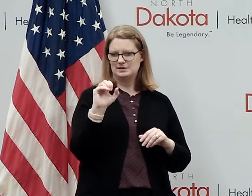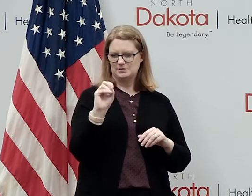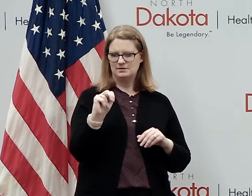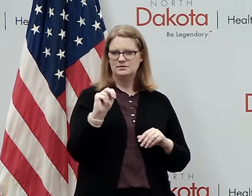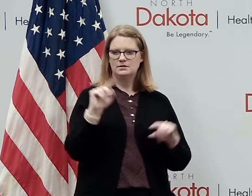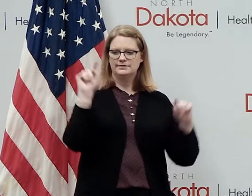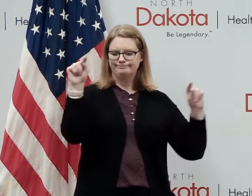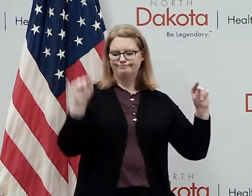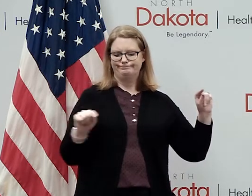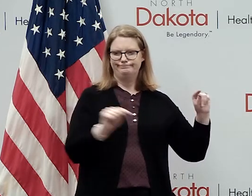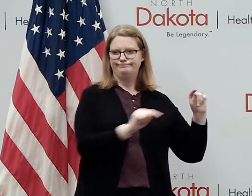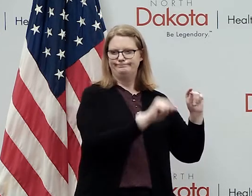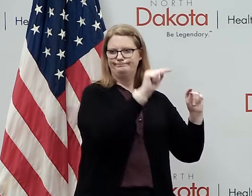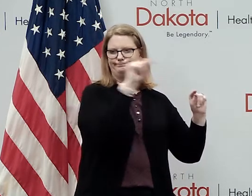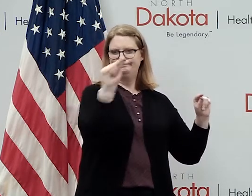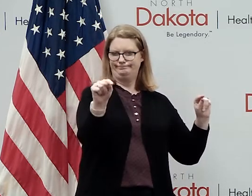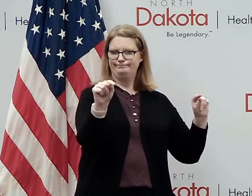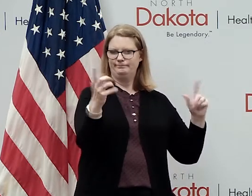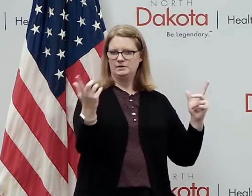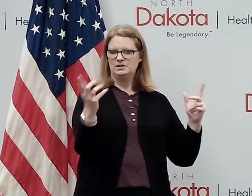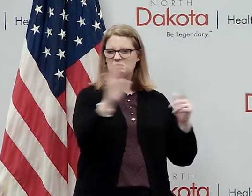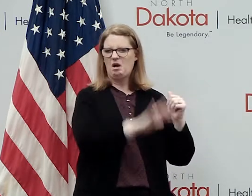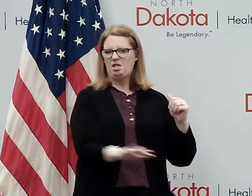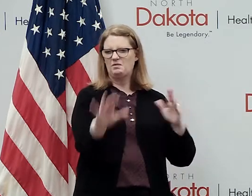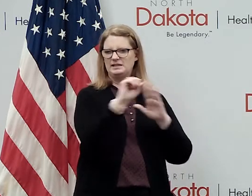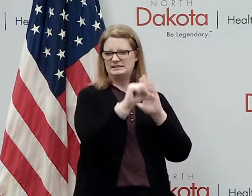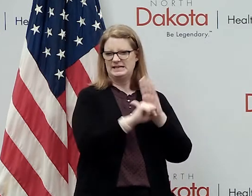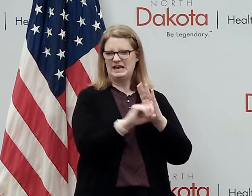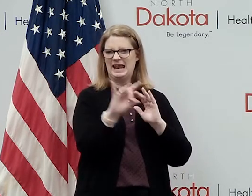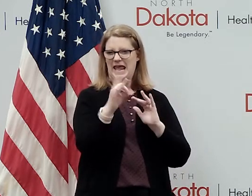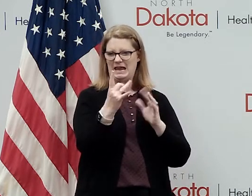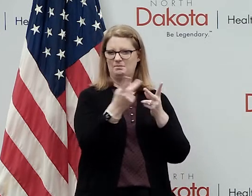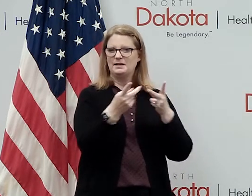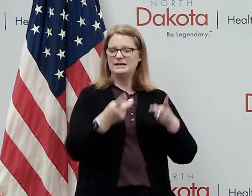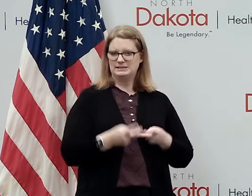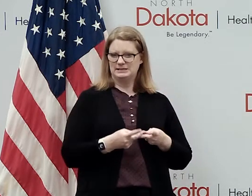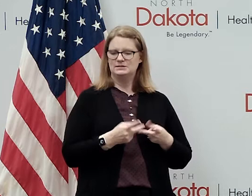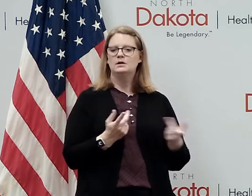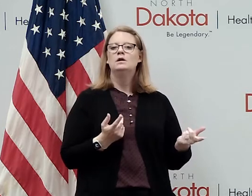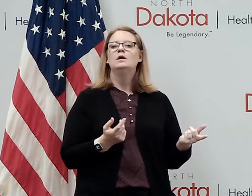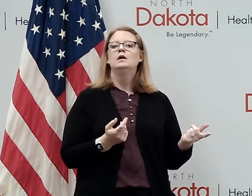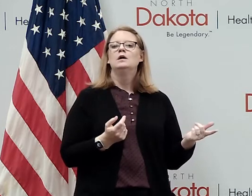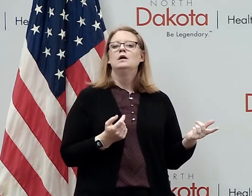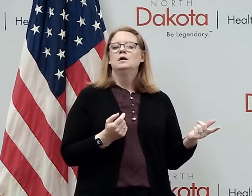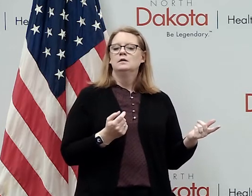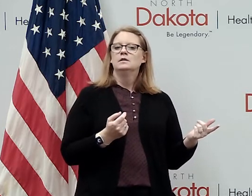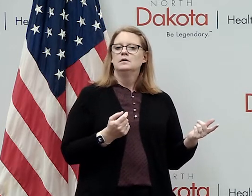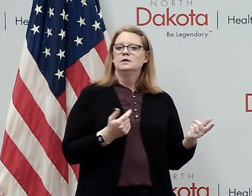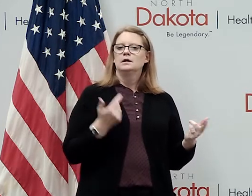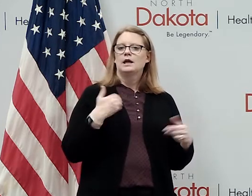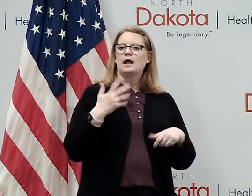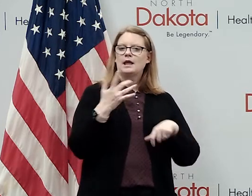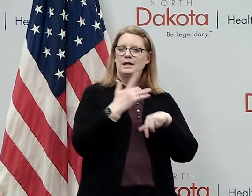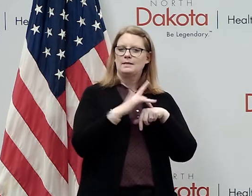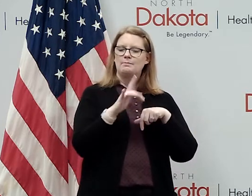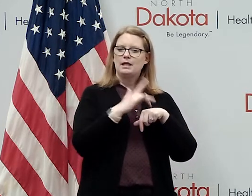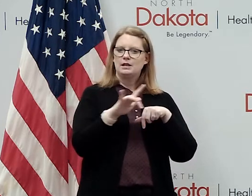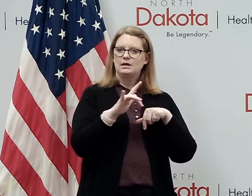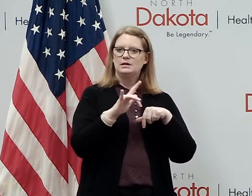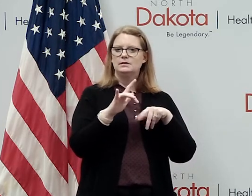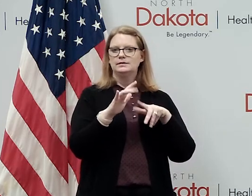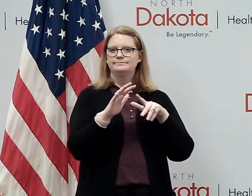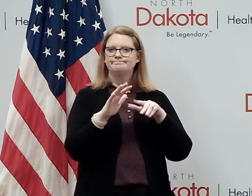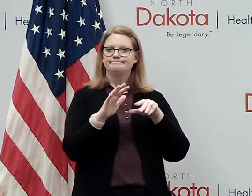called scattered sites, and these were places where we had an ability to decongregate, if you will,